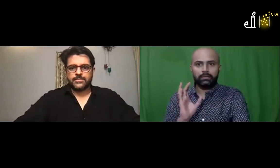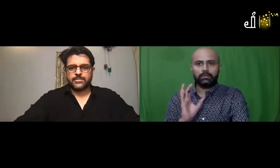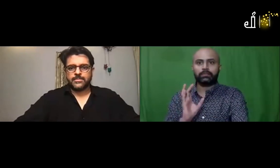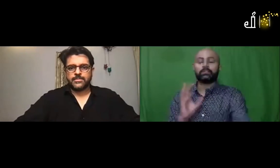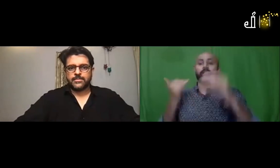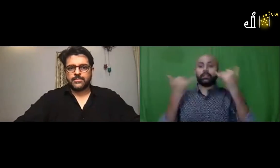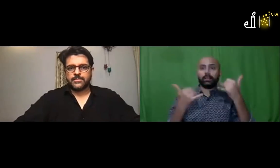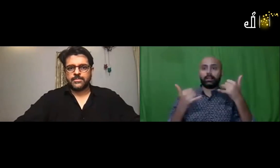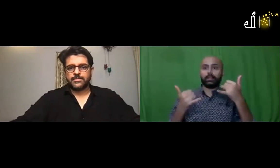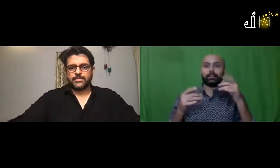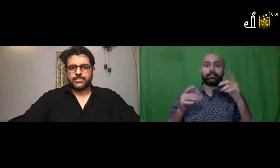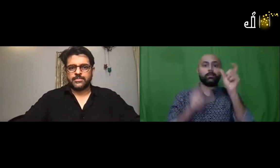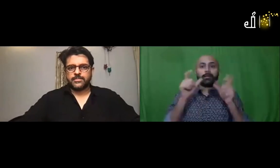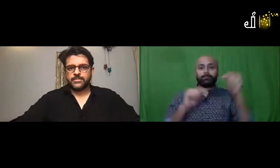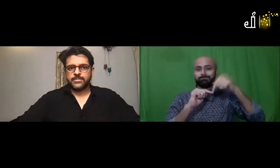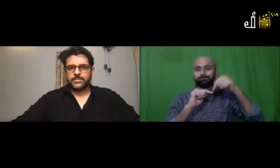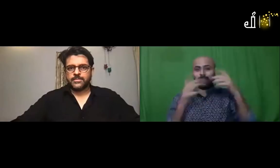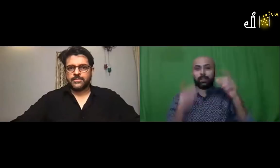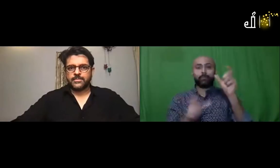Okay, is my internet connection fine?